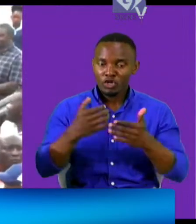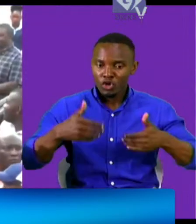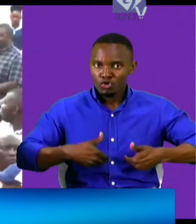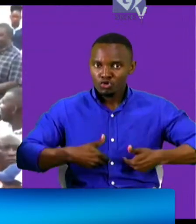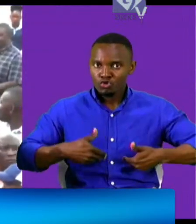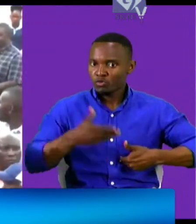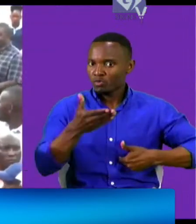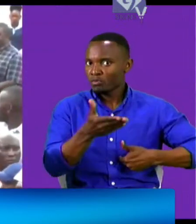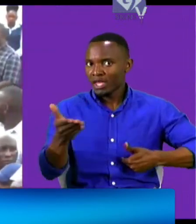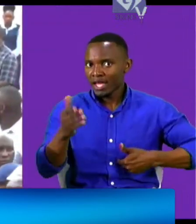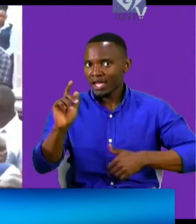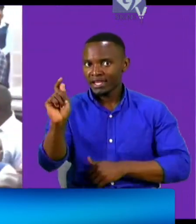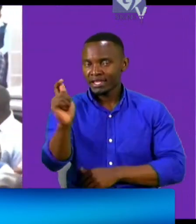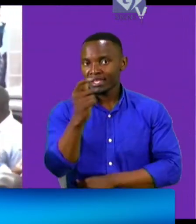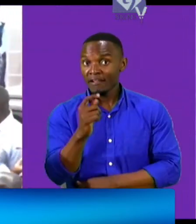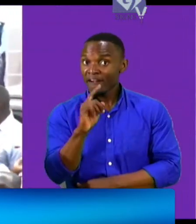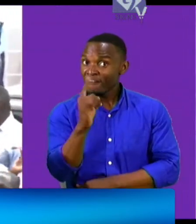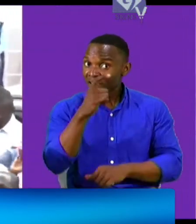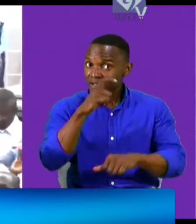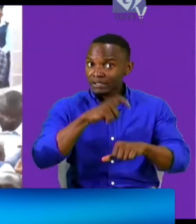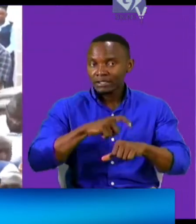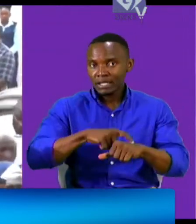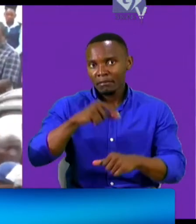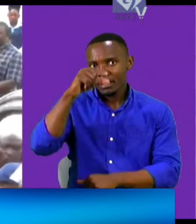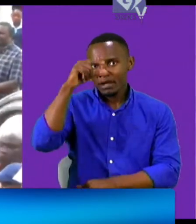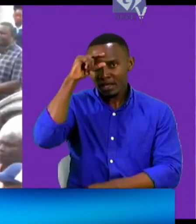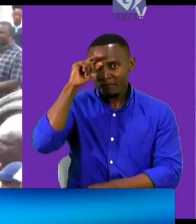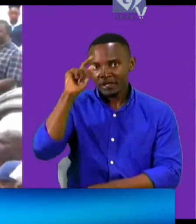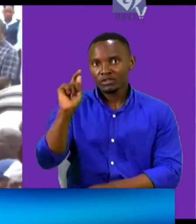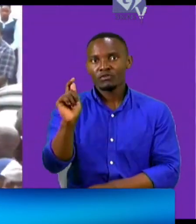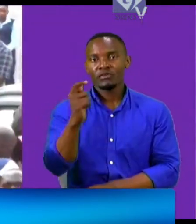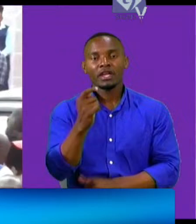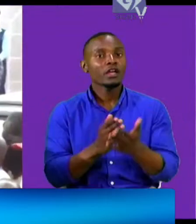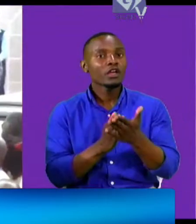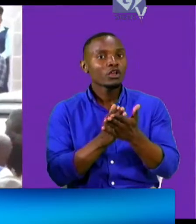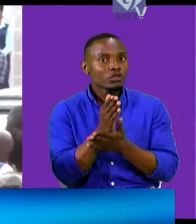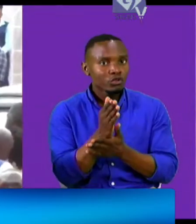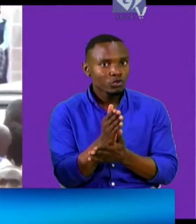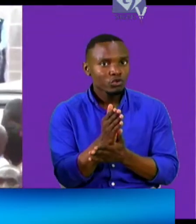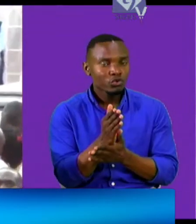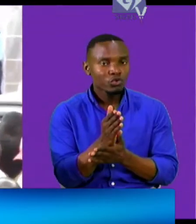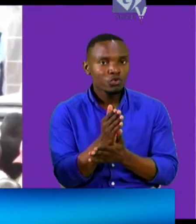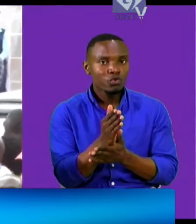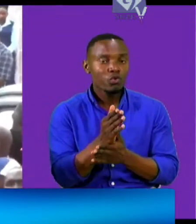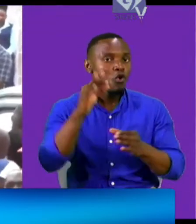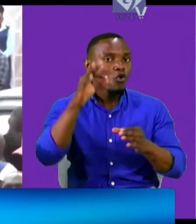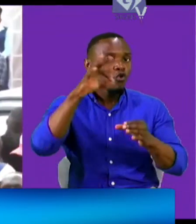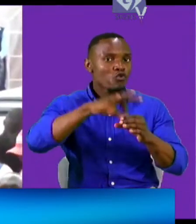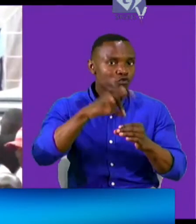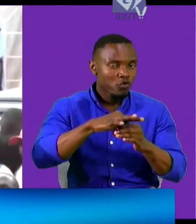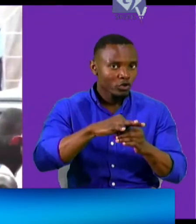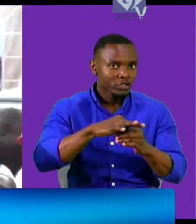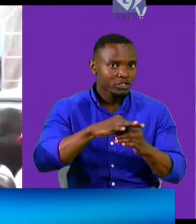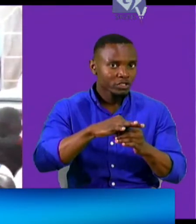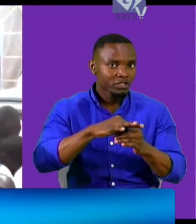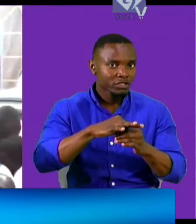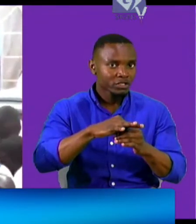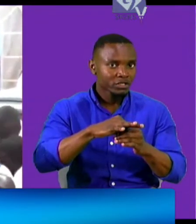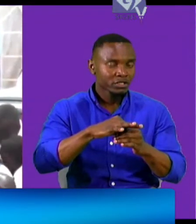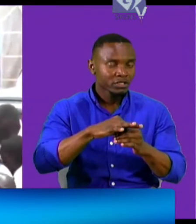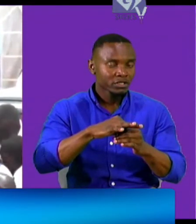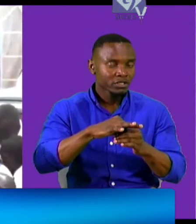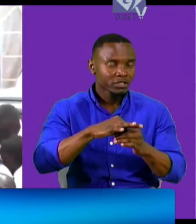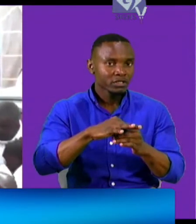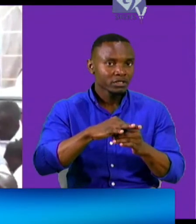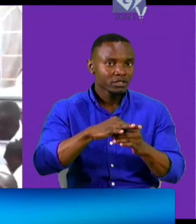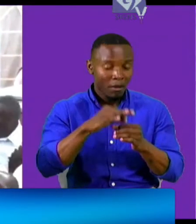the first time, the government of Kenya, through a popular vote in our manifesto, have a plan on how